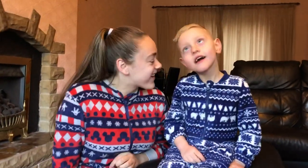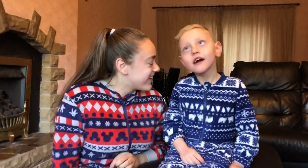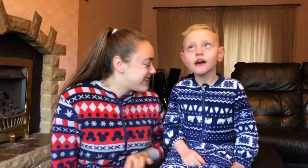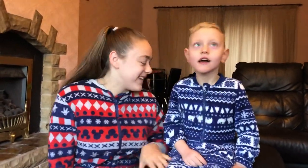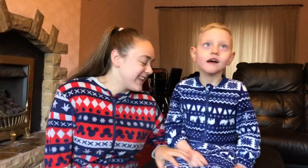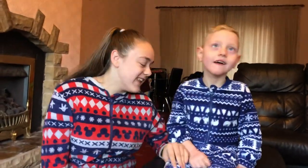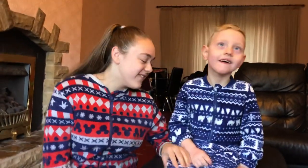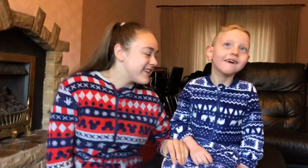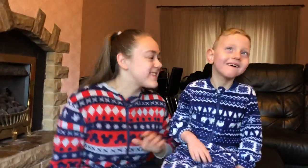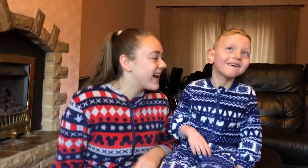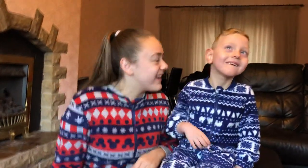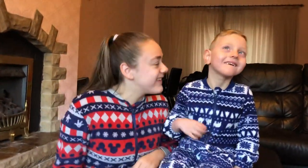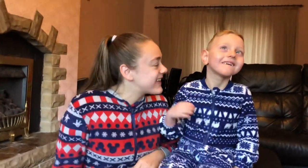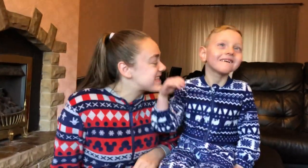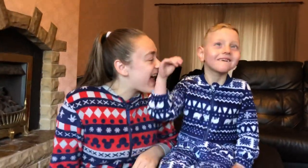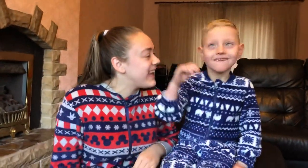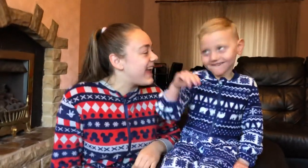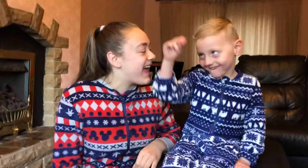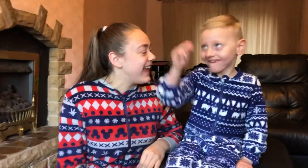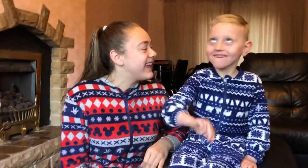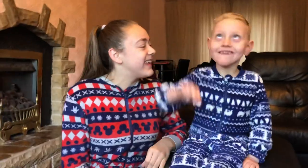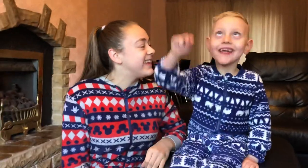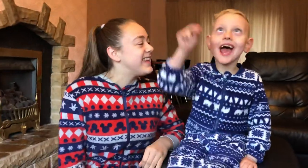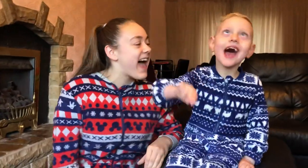Chrissy, we love this song and we're gonna sign it! Yeah!